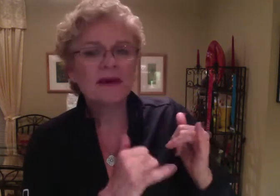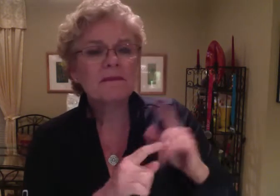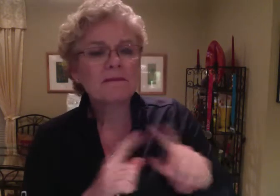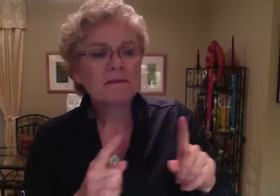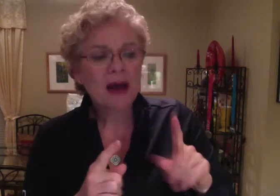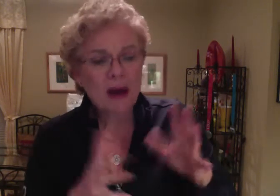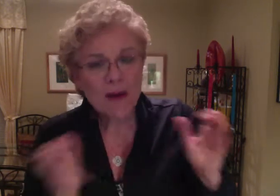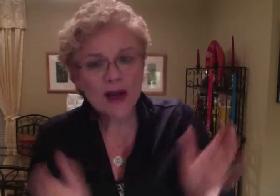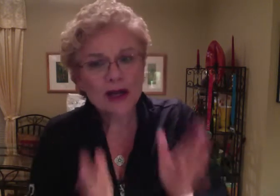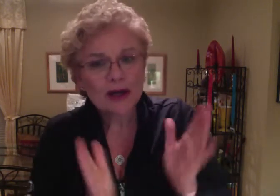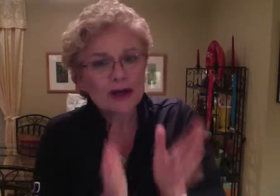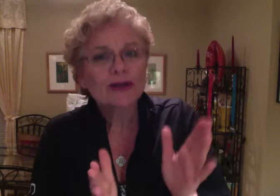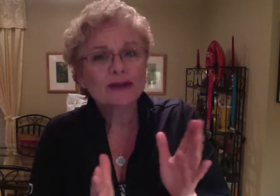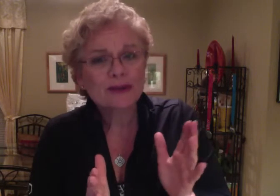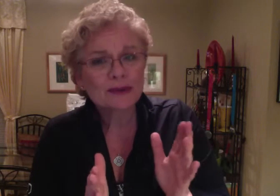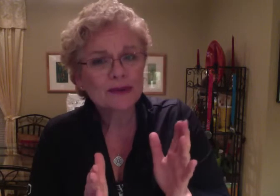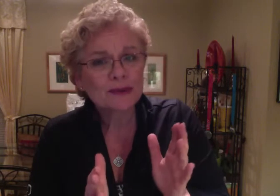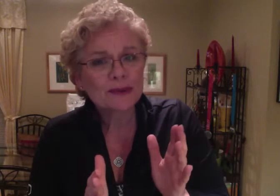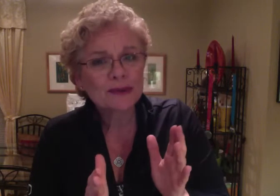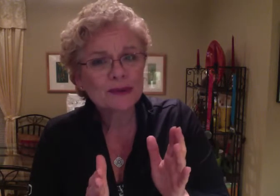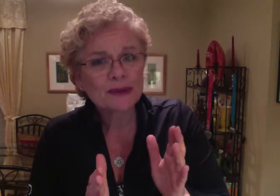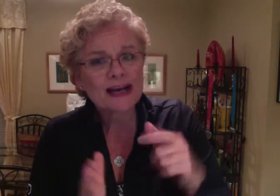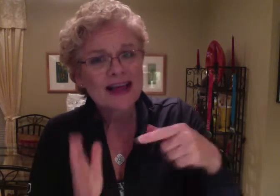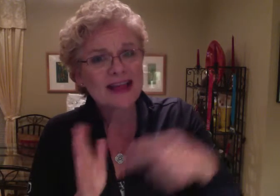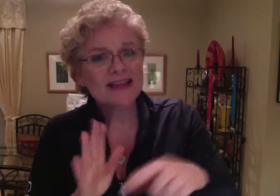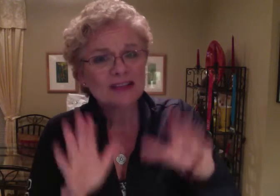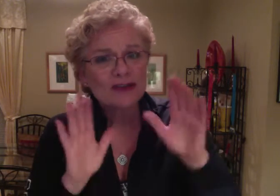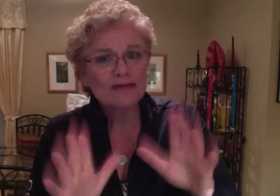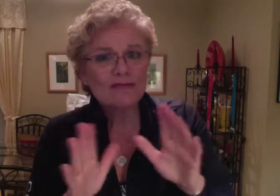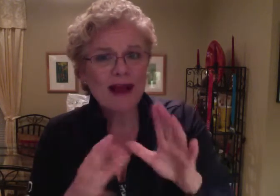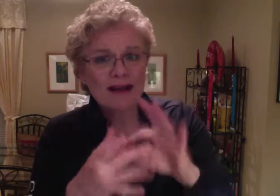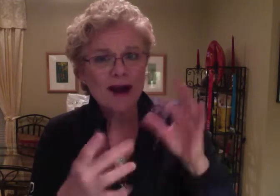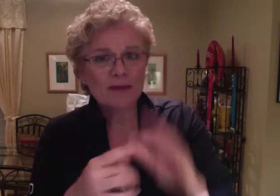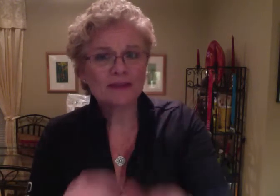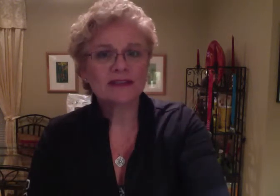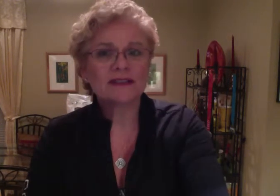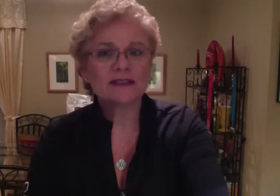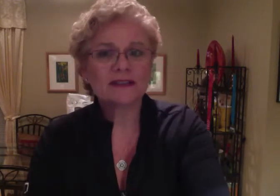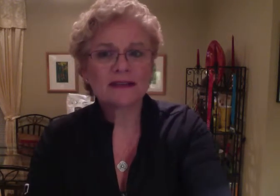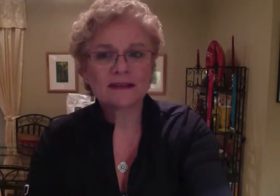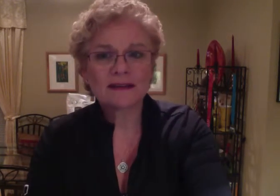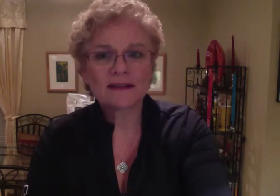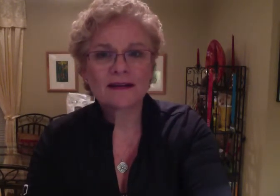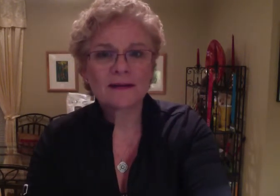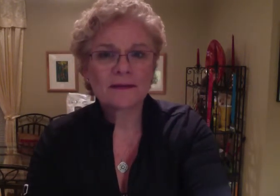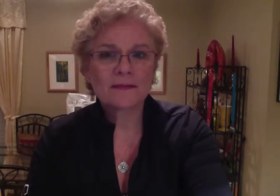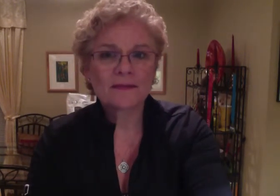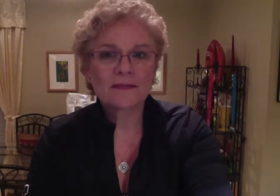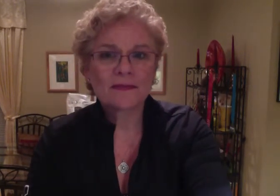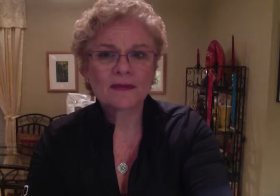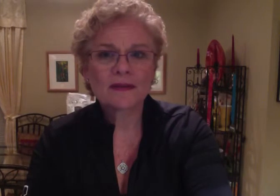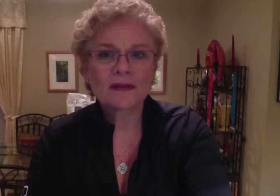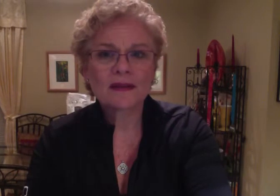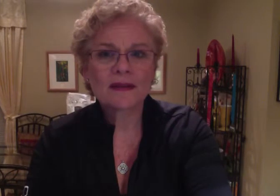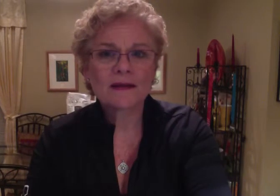you. This is a great option. This can start to change things for you, not only with how you feel, but